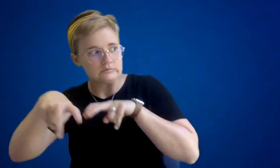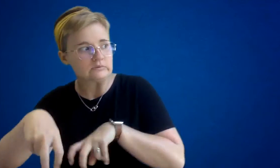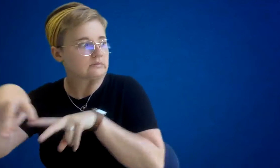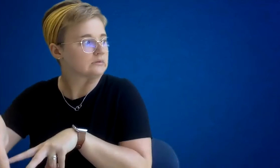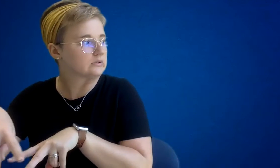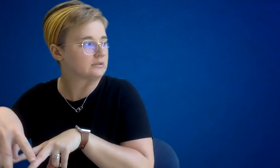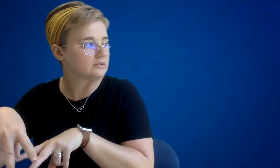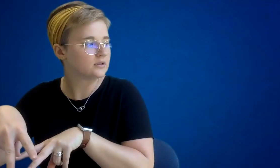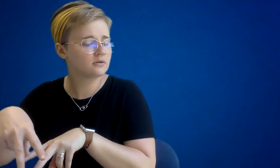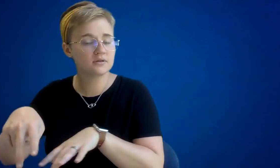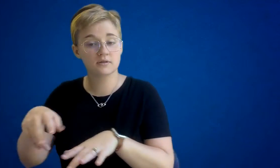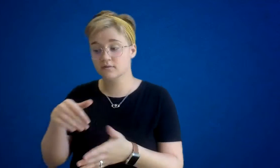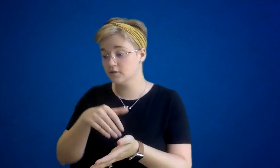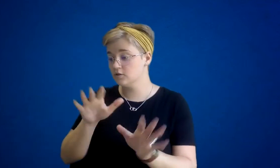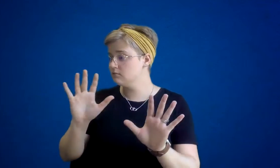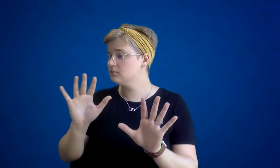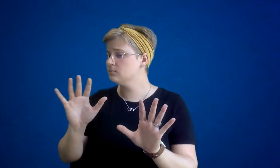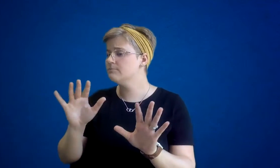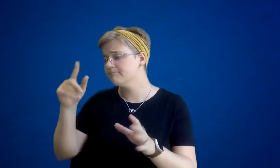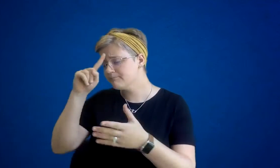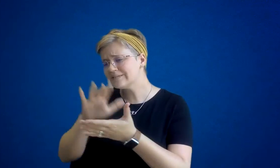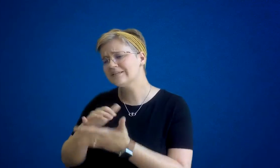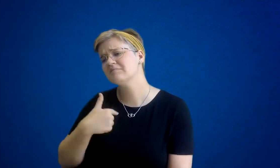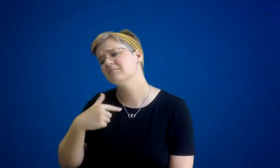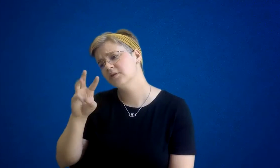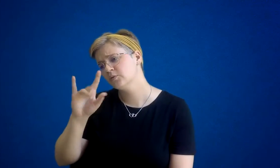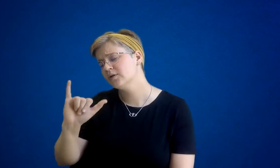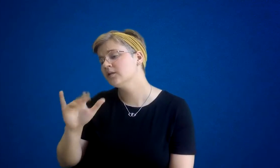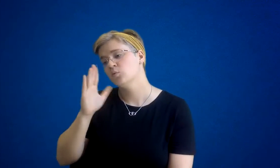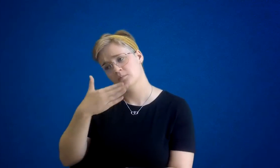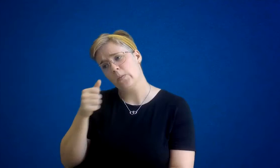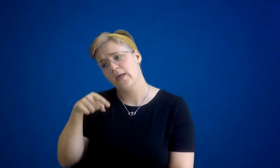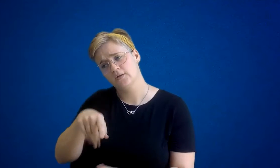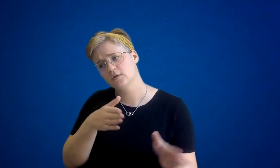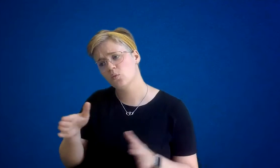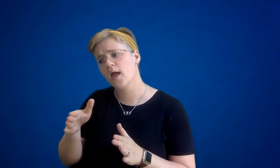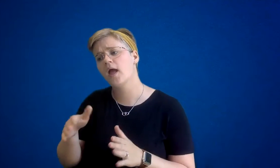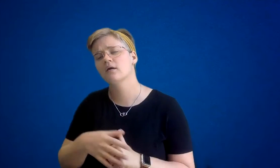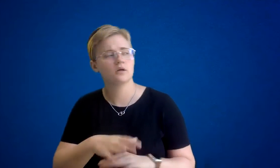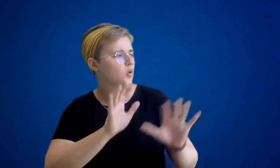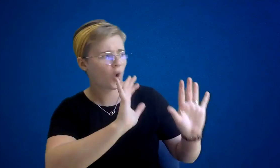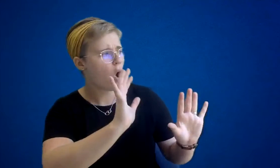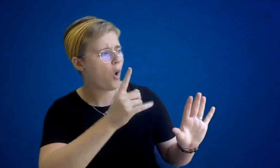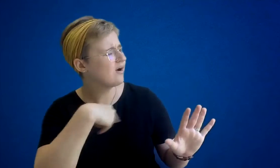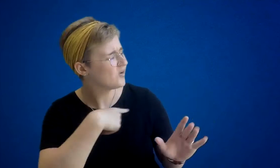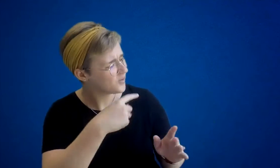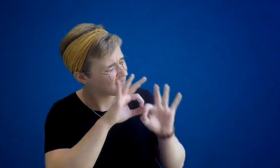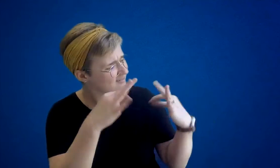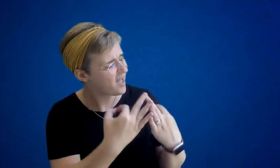it's better this way." "No!" shouted Little Willie. "We're a family. Don't you see? We gotta